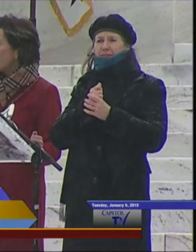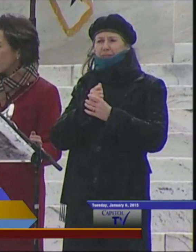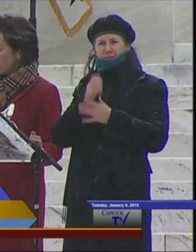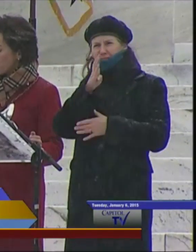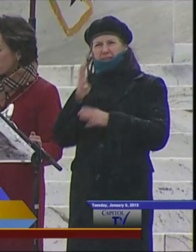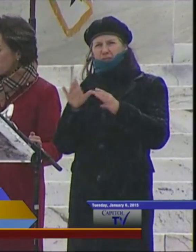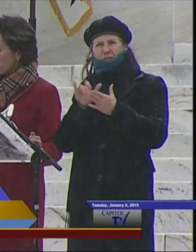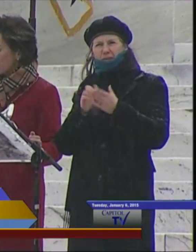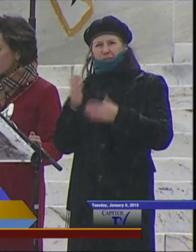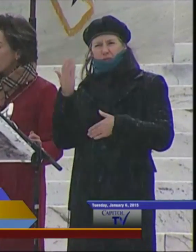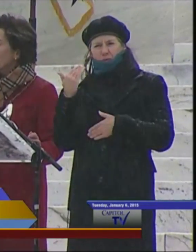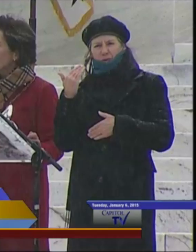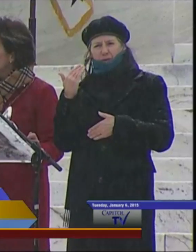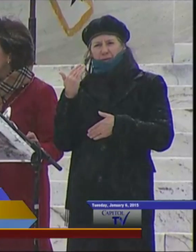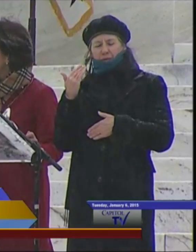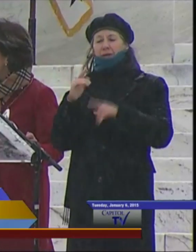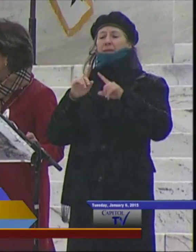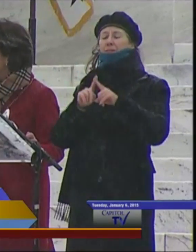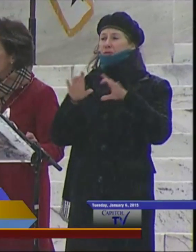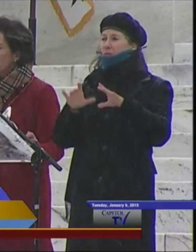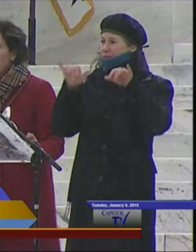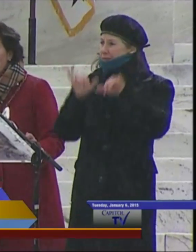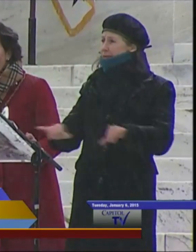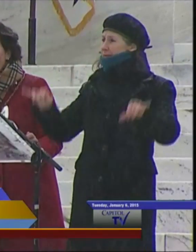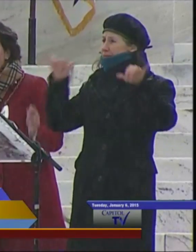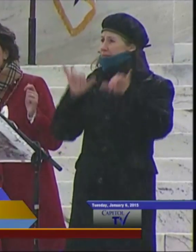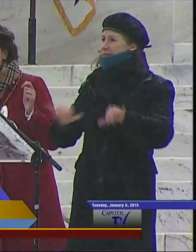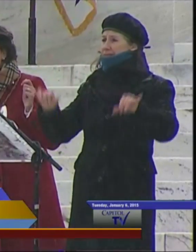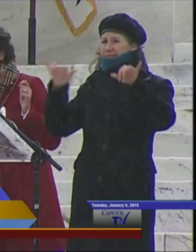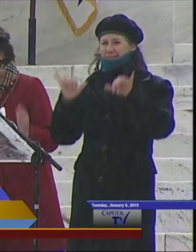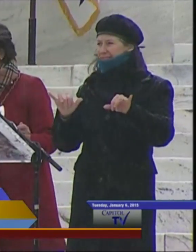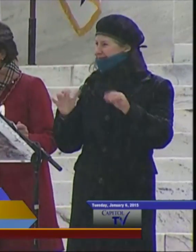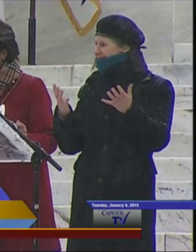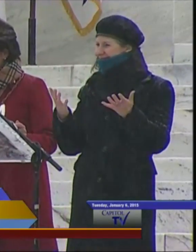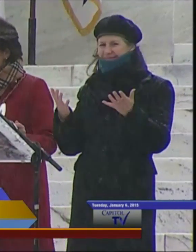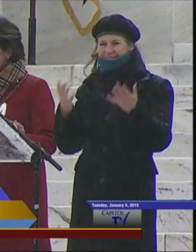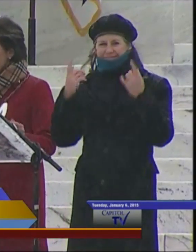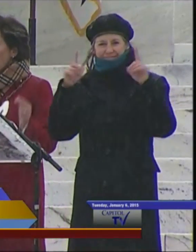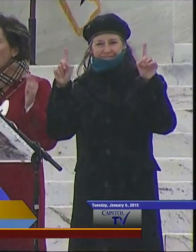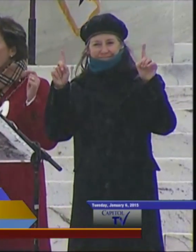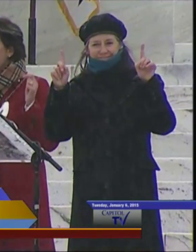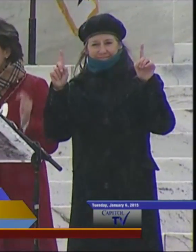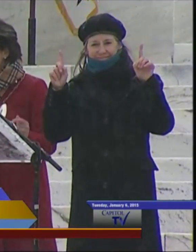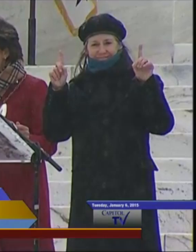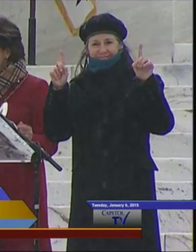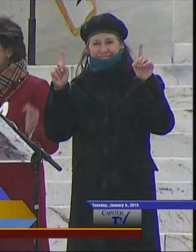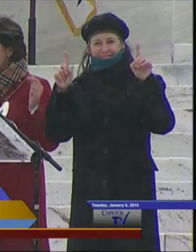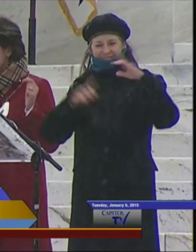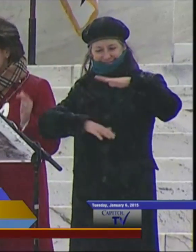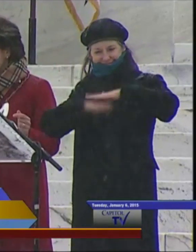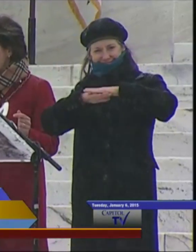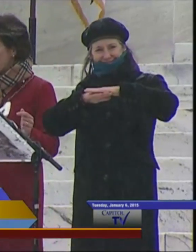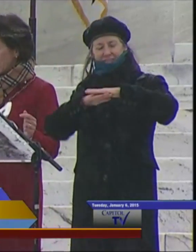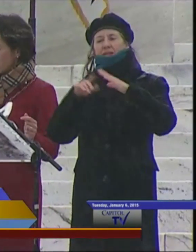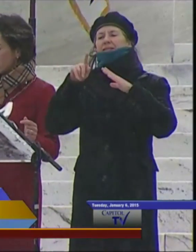done it that way before. But doing it the way we've always done it has landed us here. We need new politics and